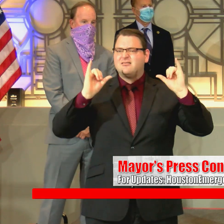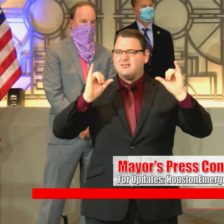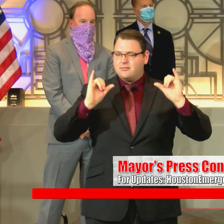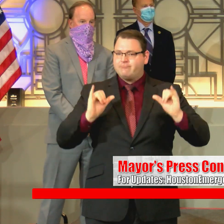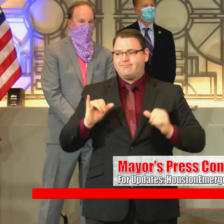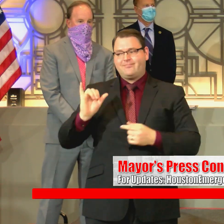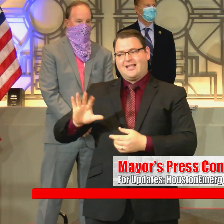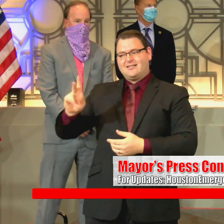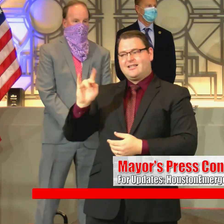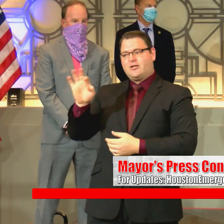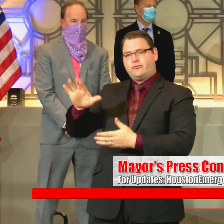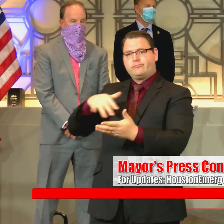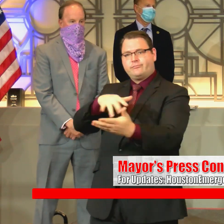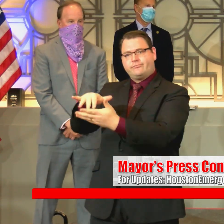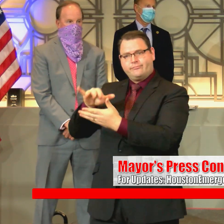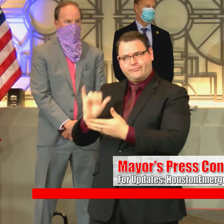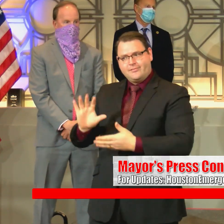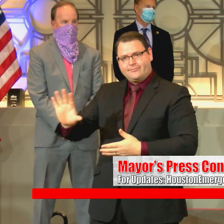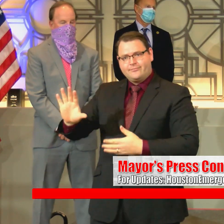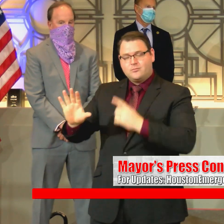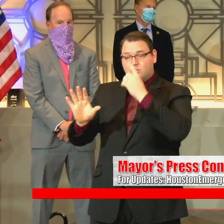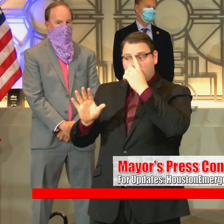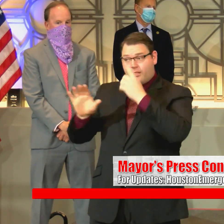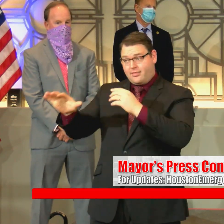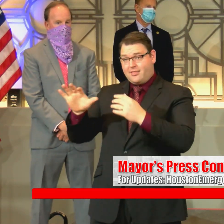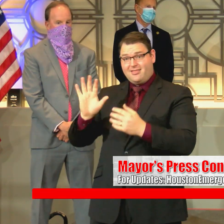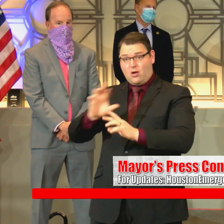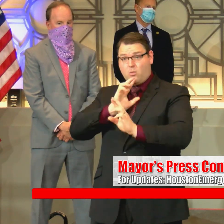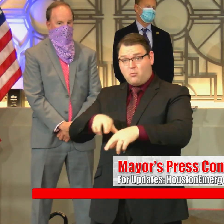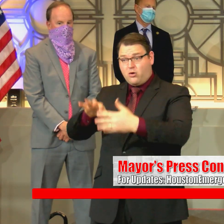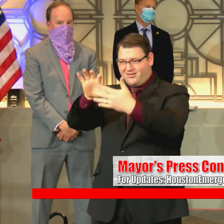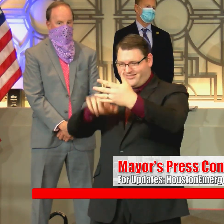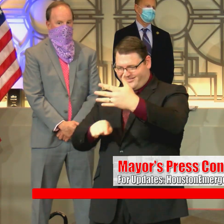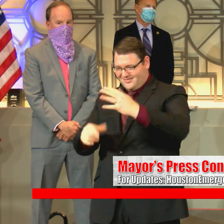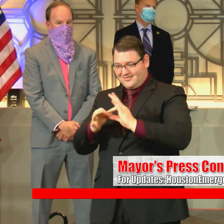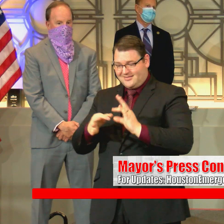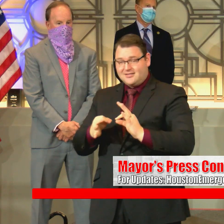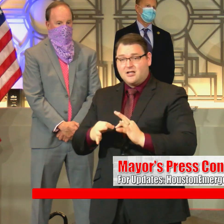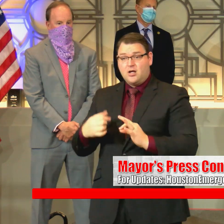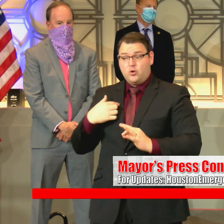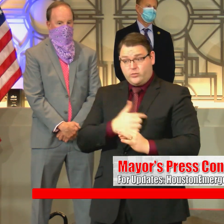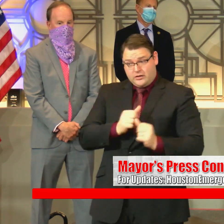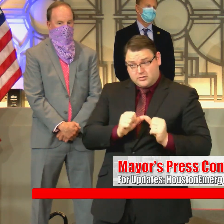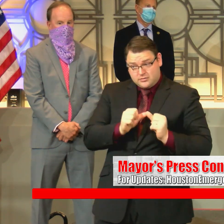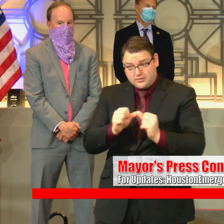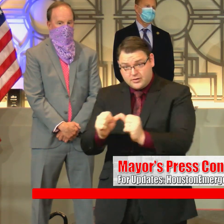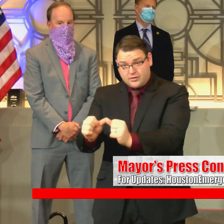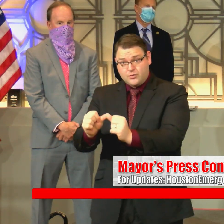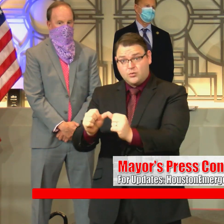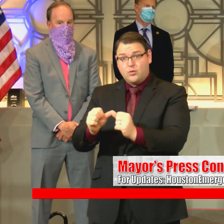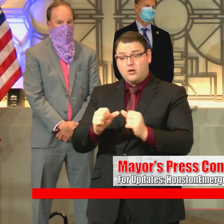if we continue this path, by April 22nd, we could save